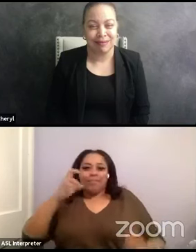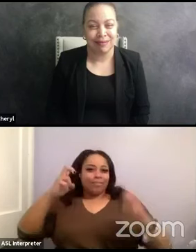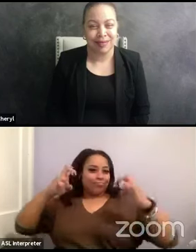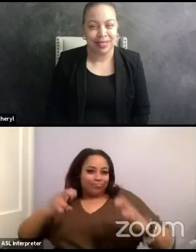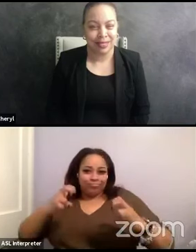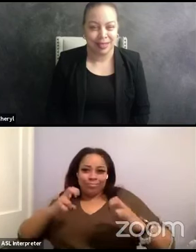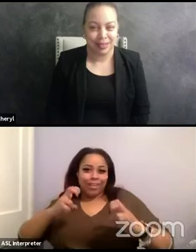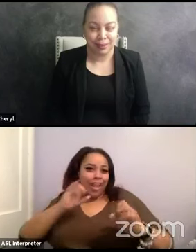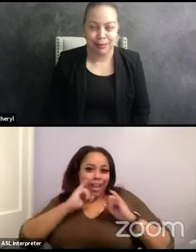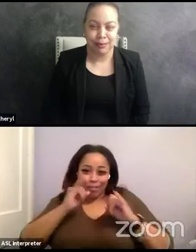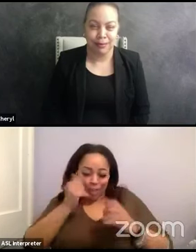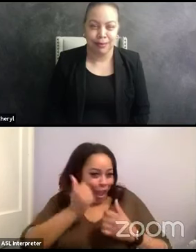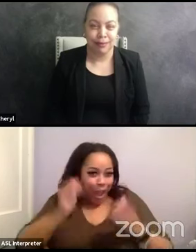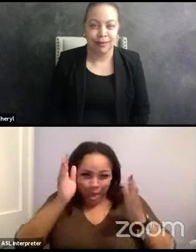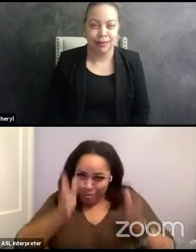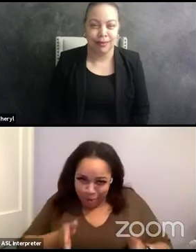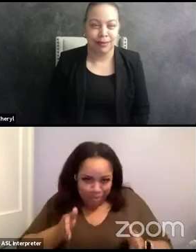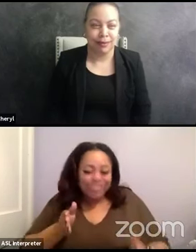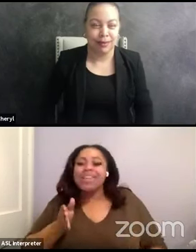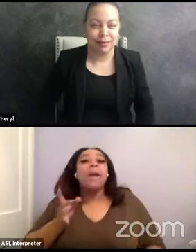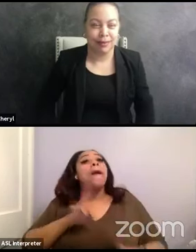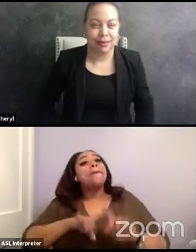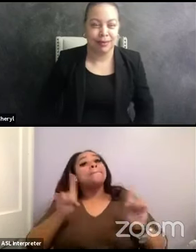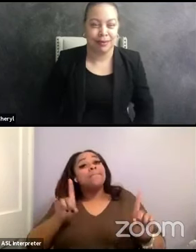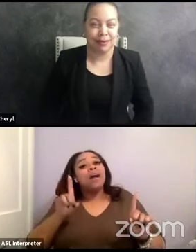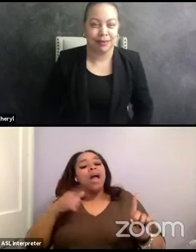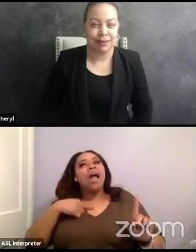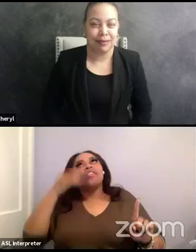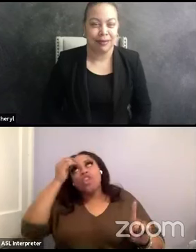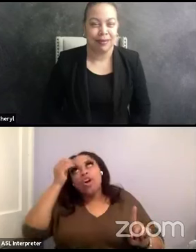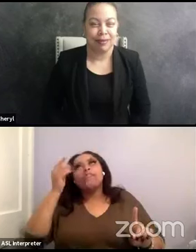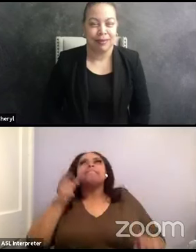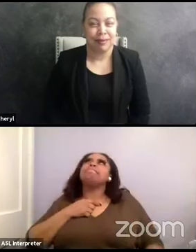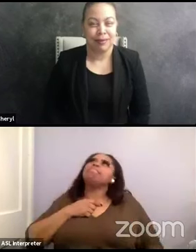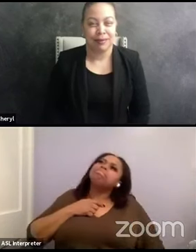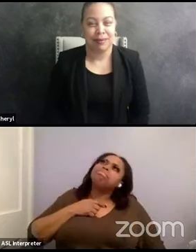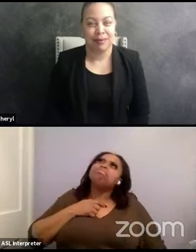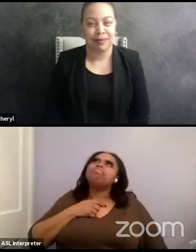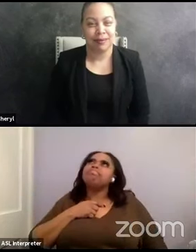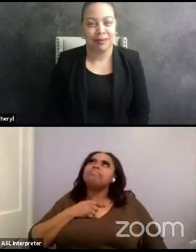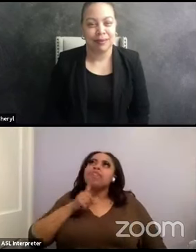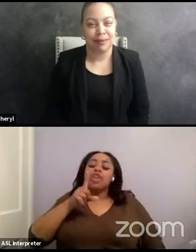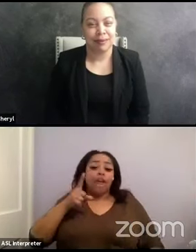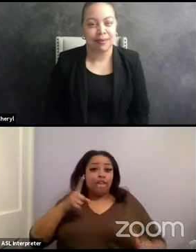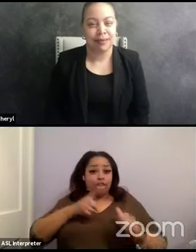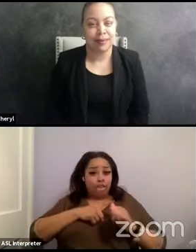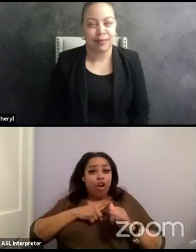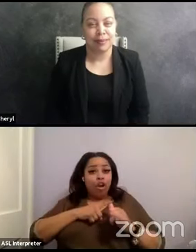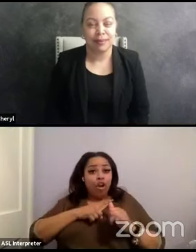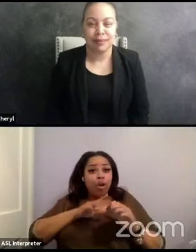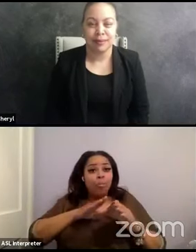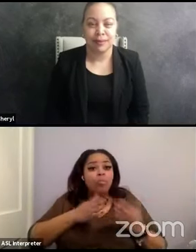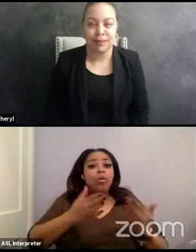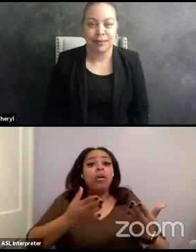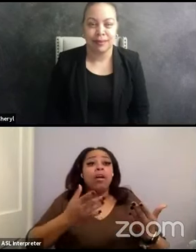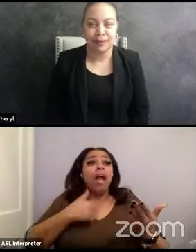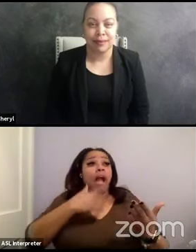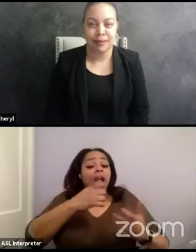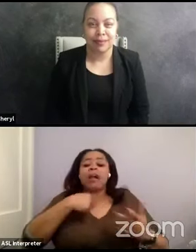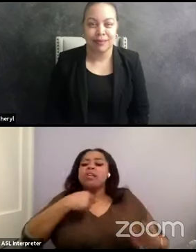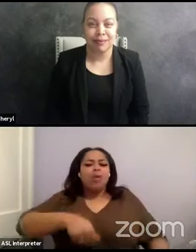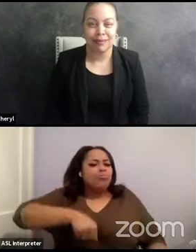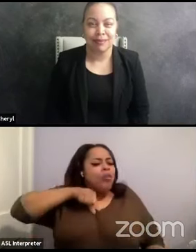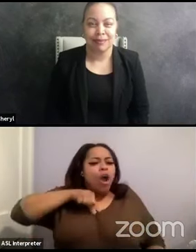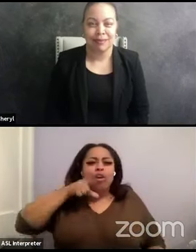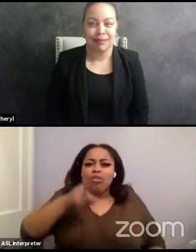interviewed anybody. Um, but I thought about your first book, and I got it because I was so proud of you,